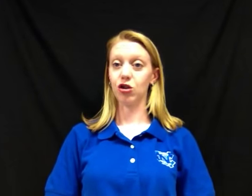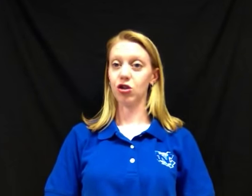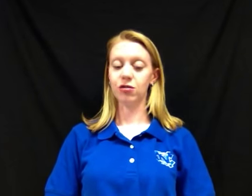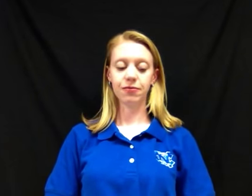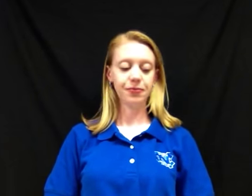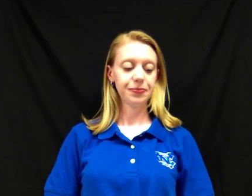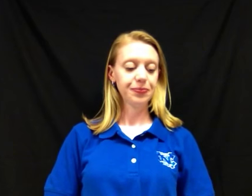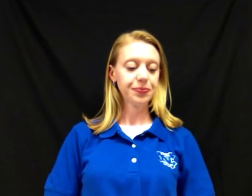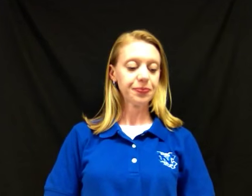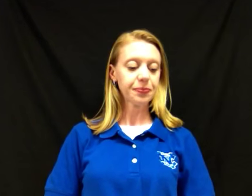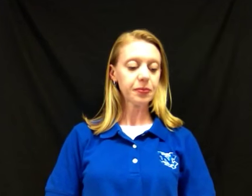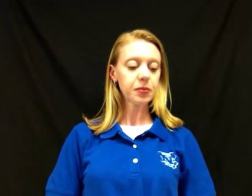mansion.